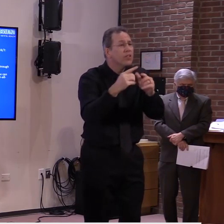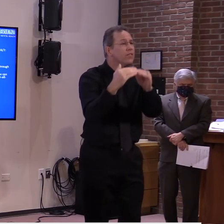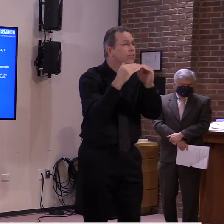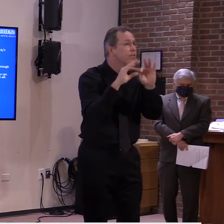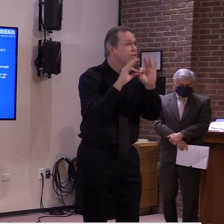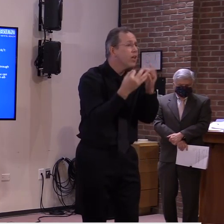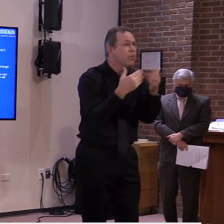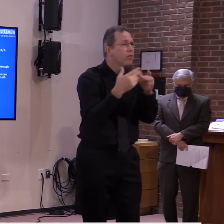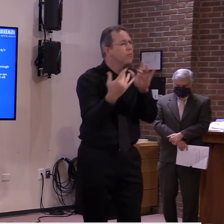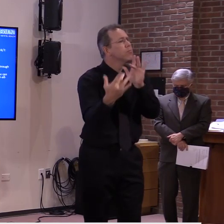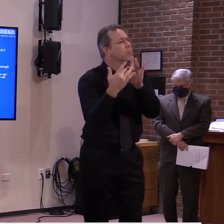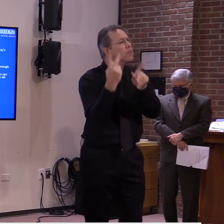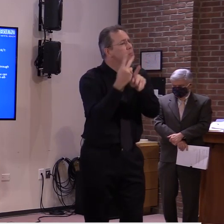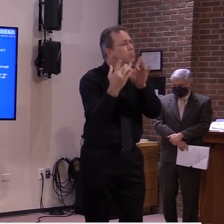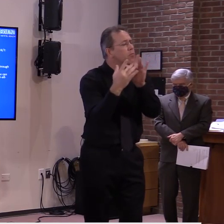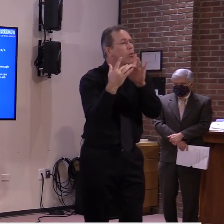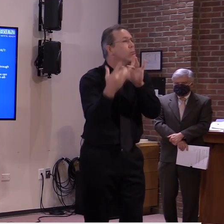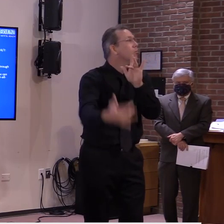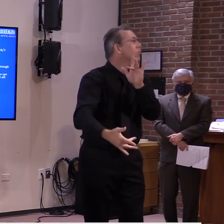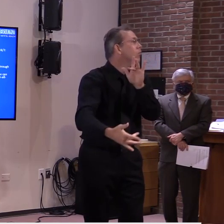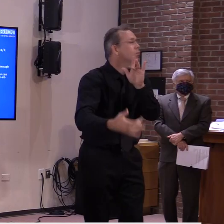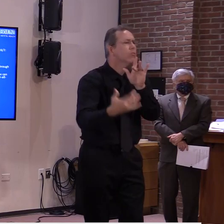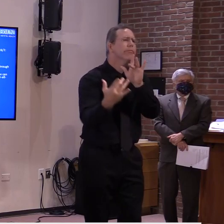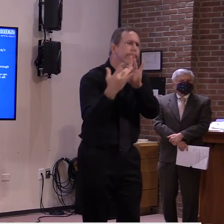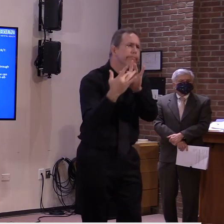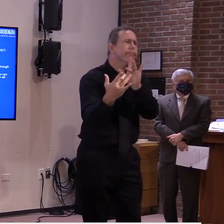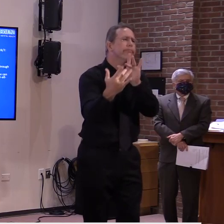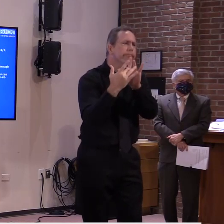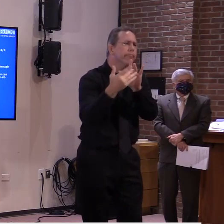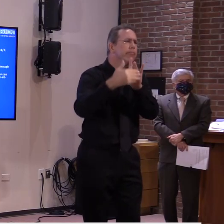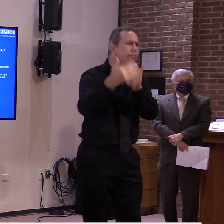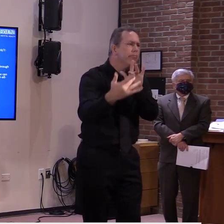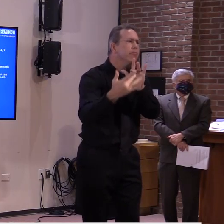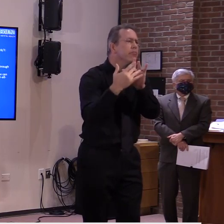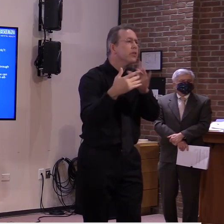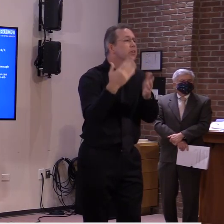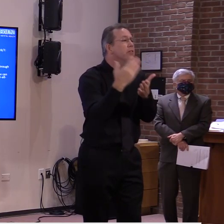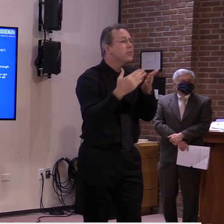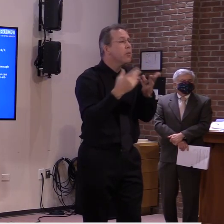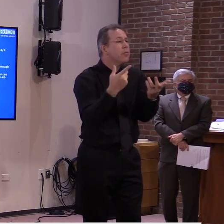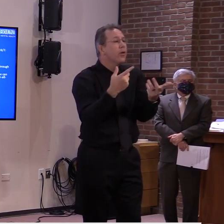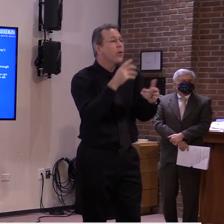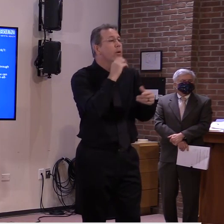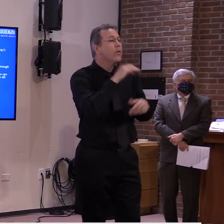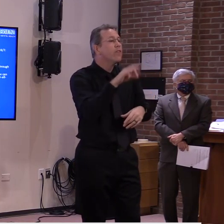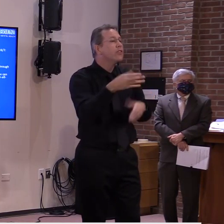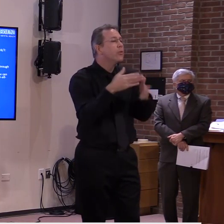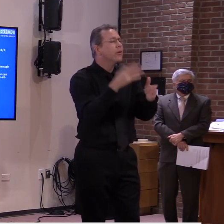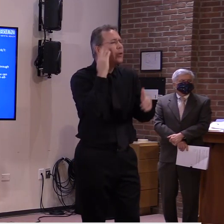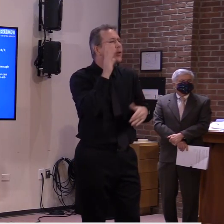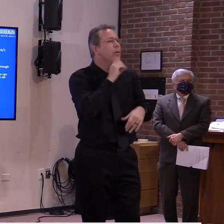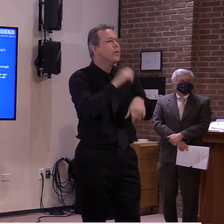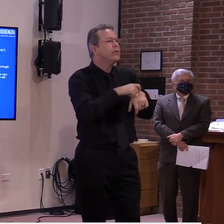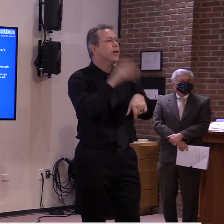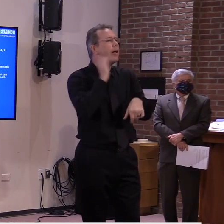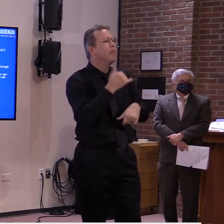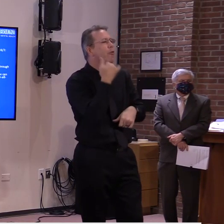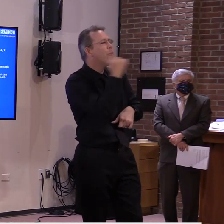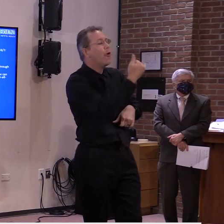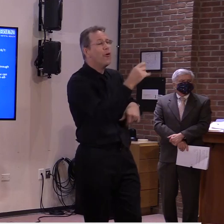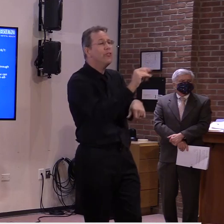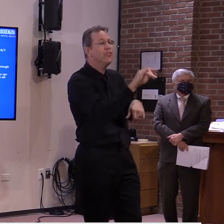social distance. Sometimes a good old-fashioned phone call is just the right antidote, and we can always use text messaging and online